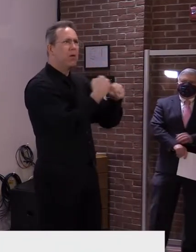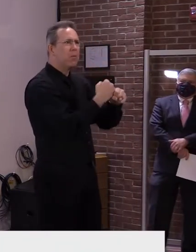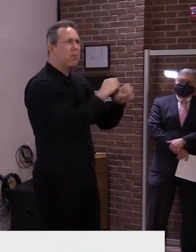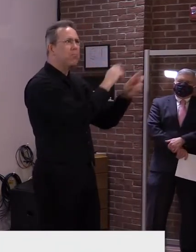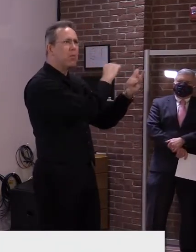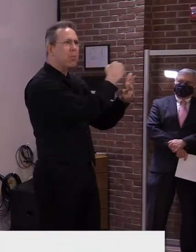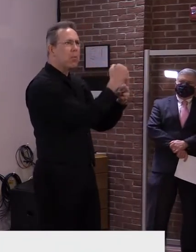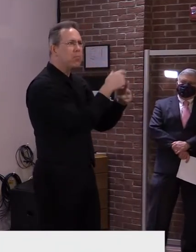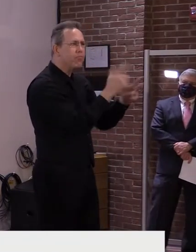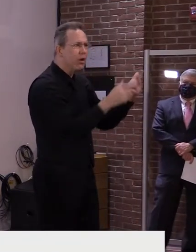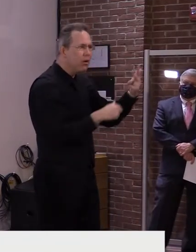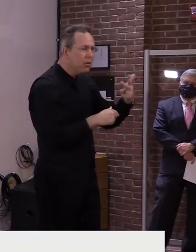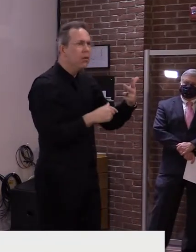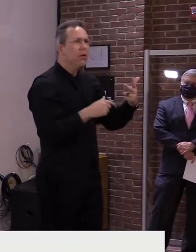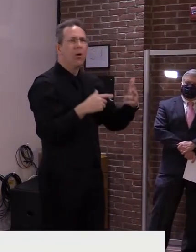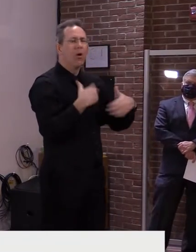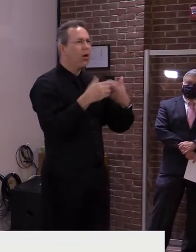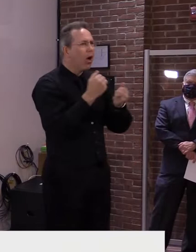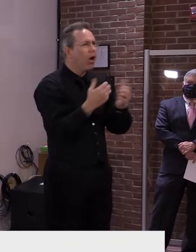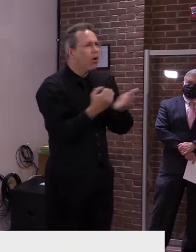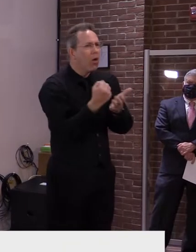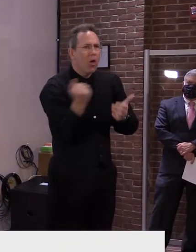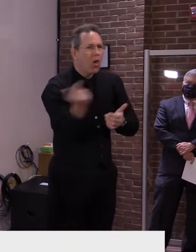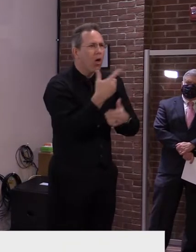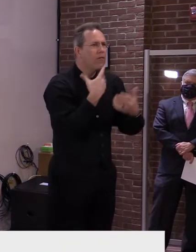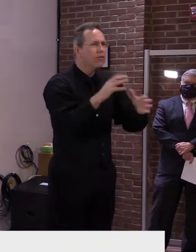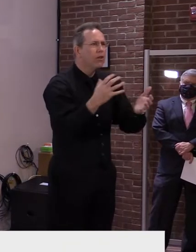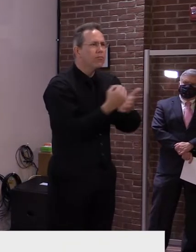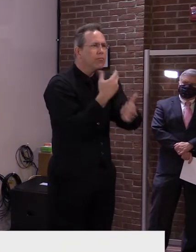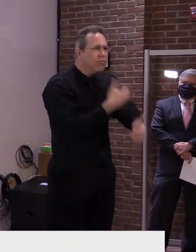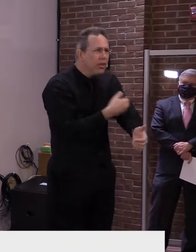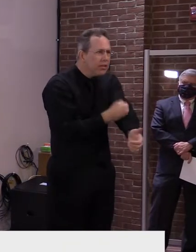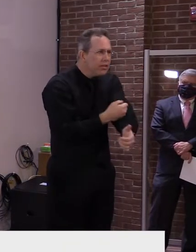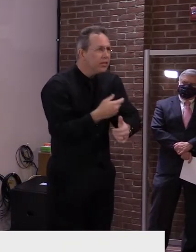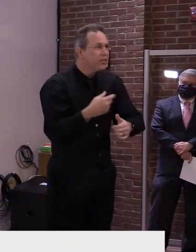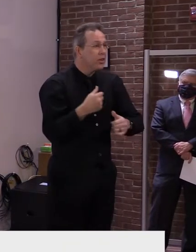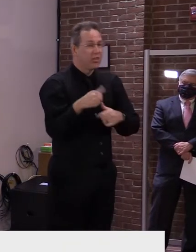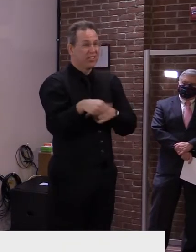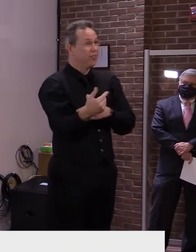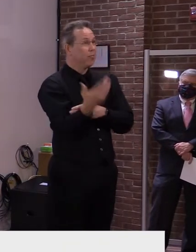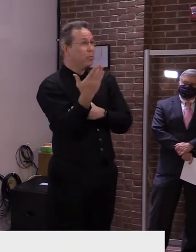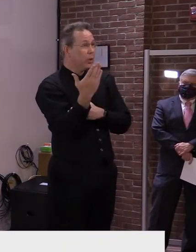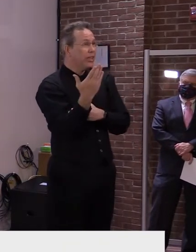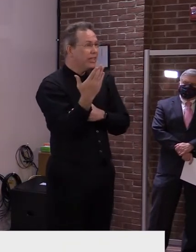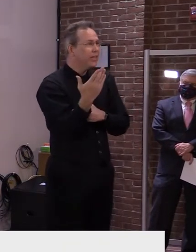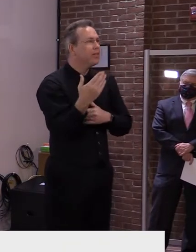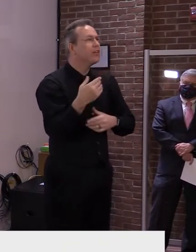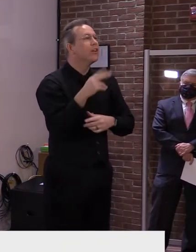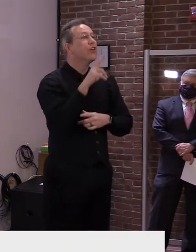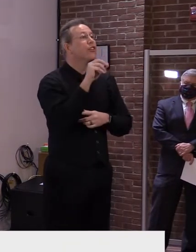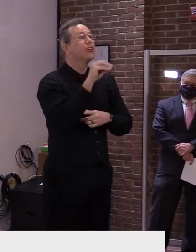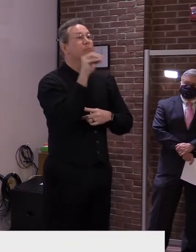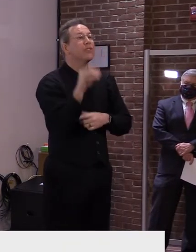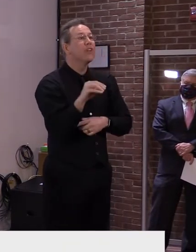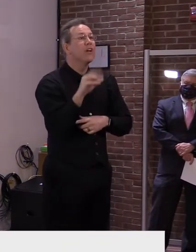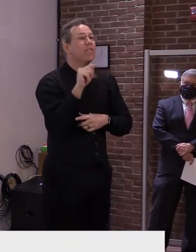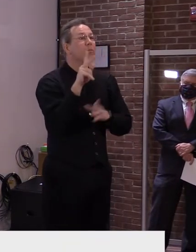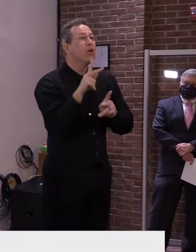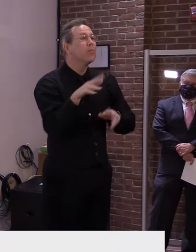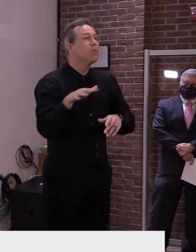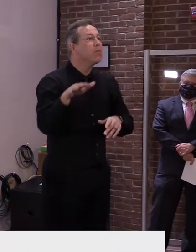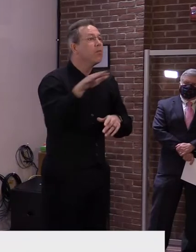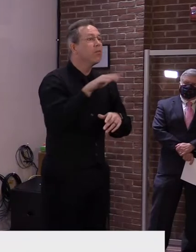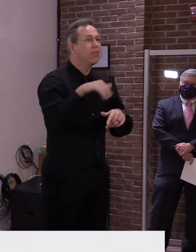of this morning, 30% of Vermonters, of Vermont adults, have received at